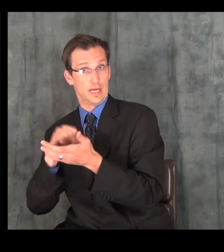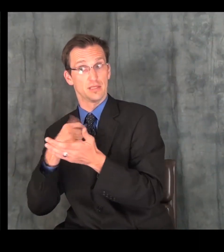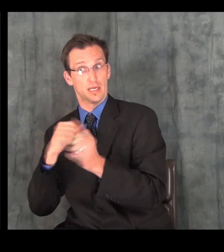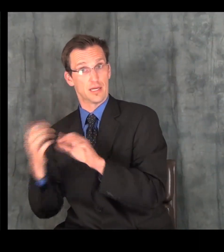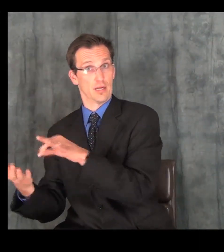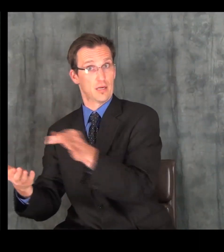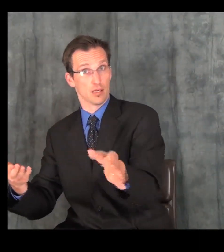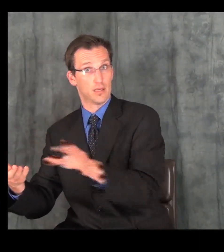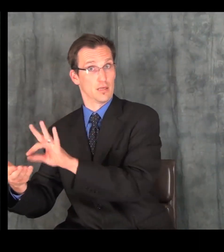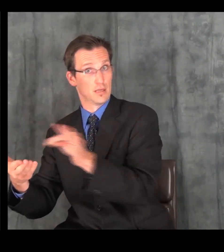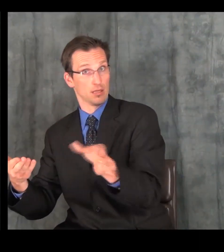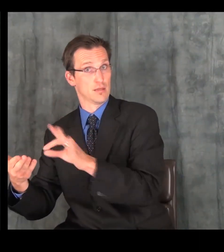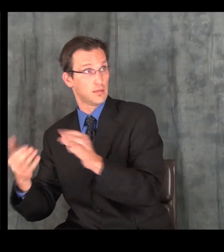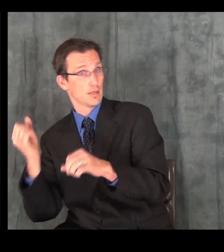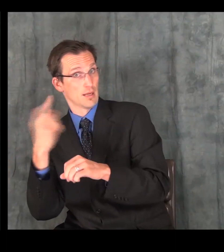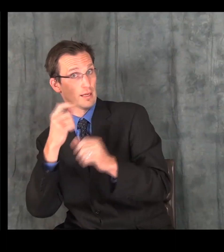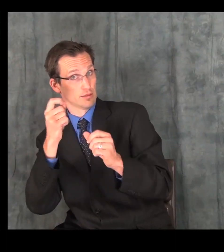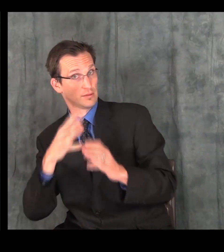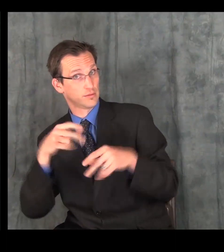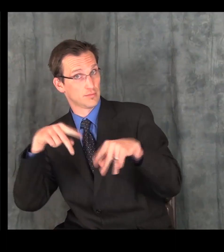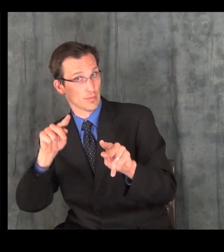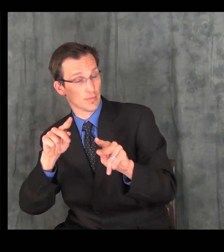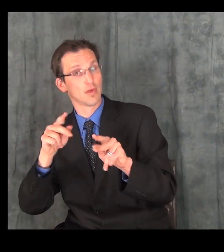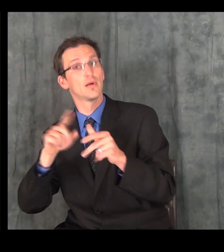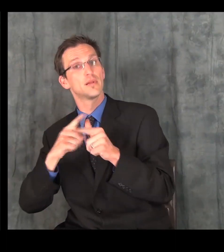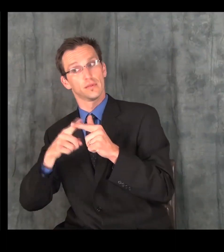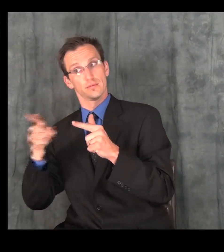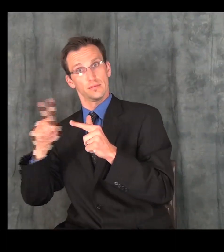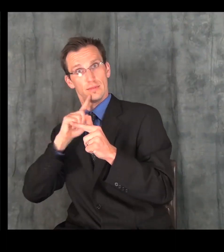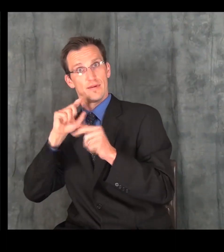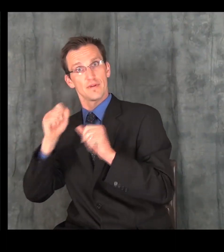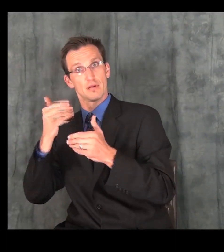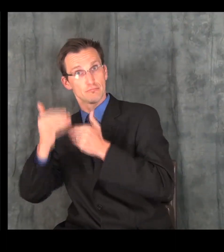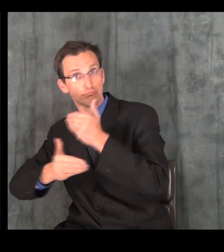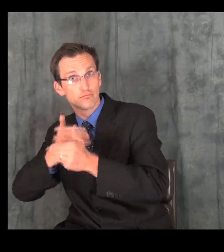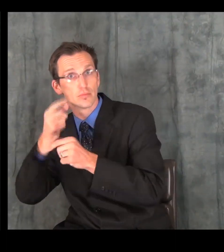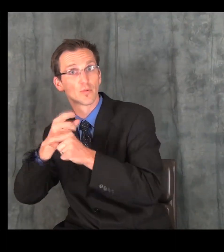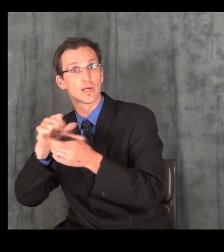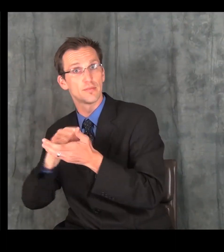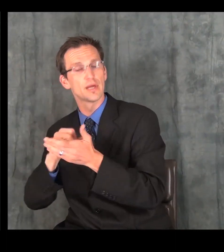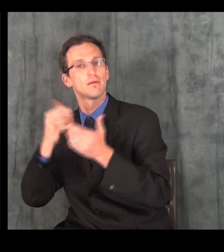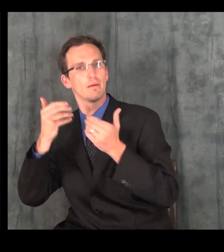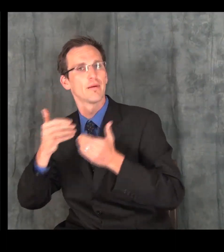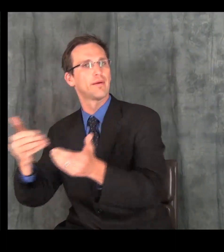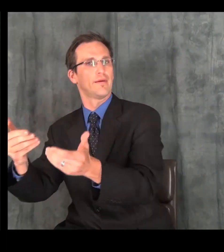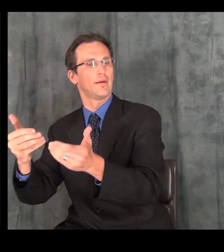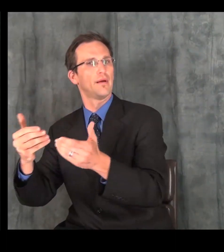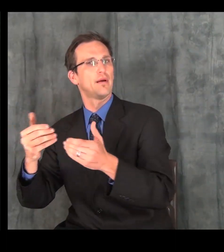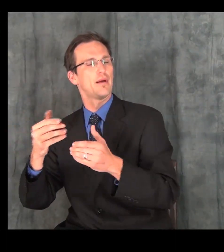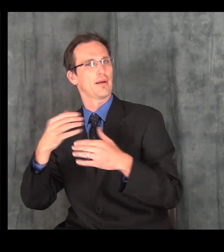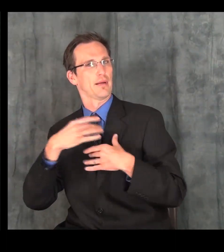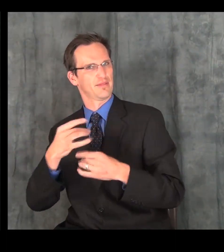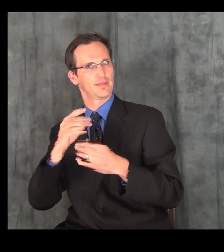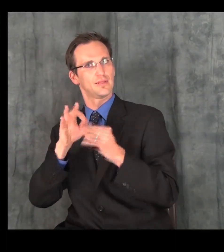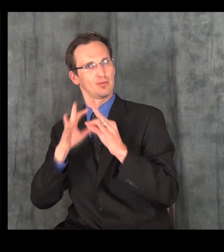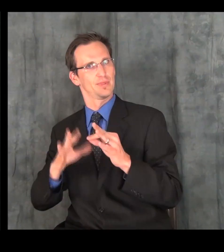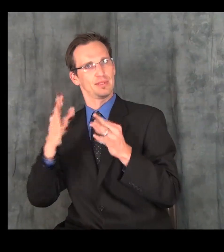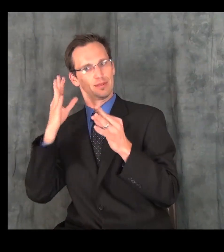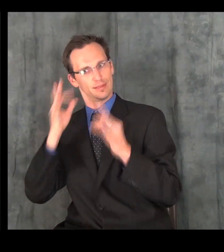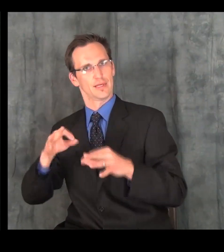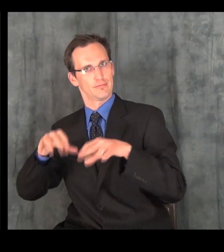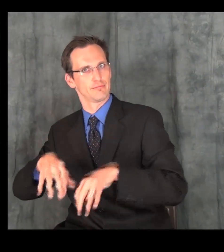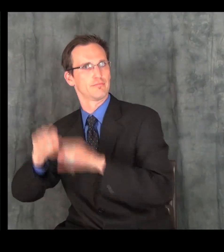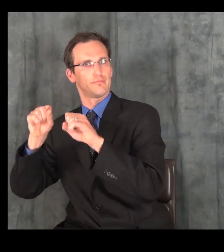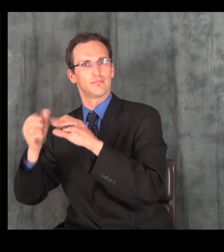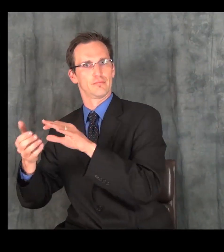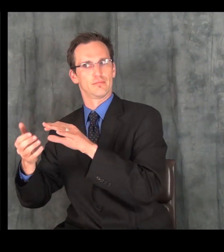her, to assist her so that she can get to the right page, and then you can move on. And I thought that was really interesting that he chose to do that, because